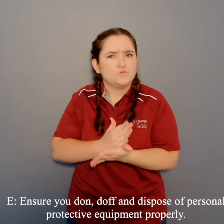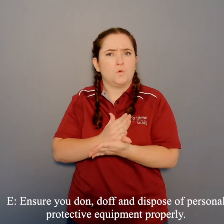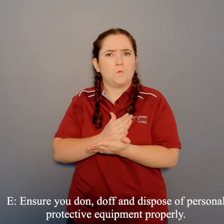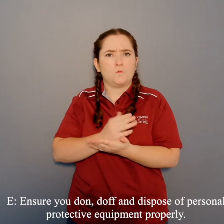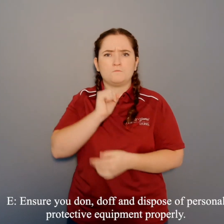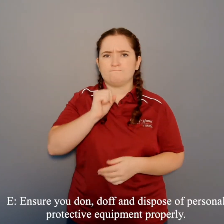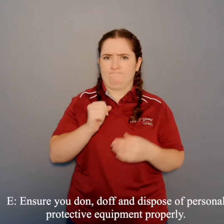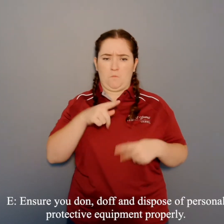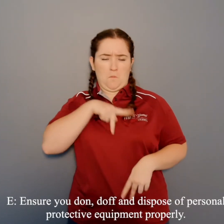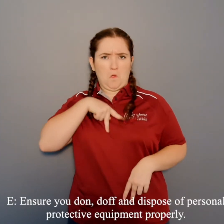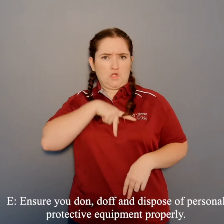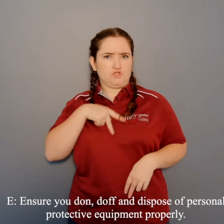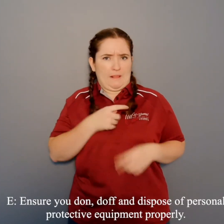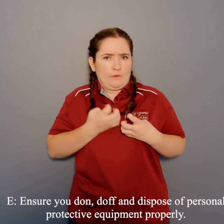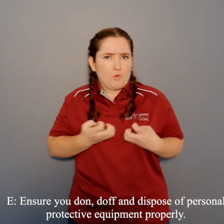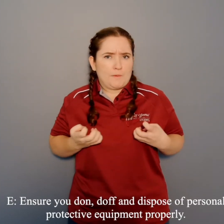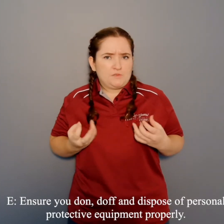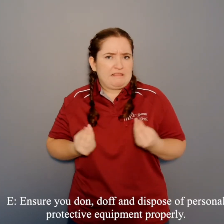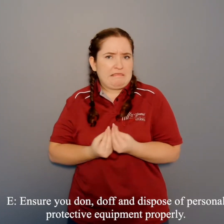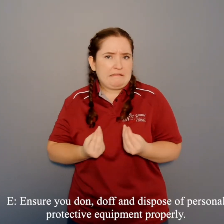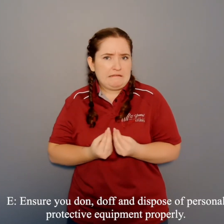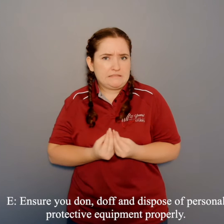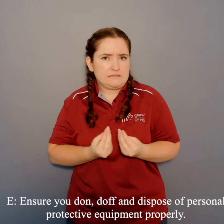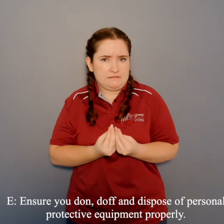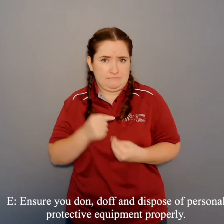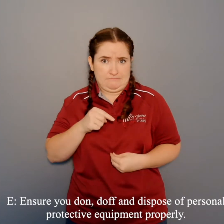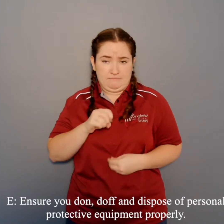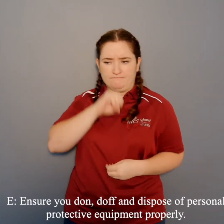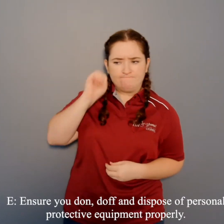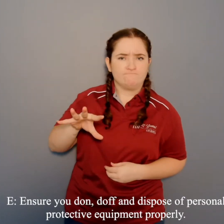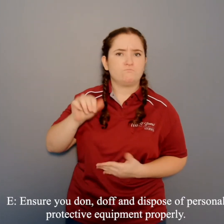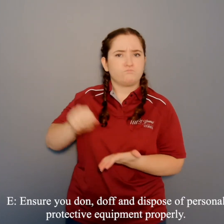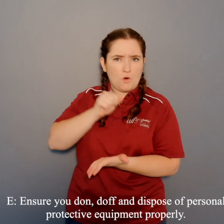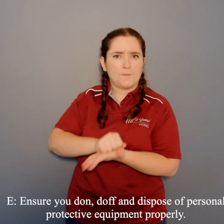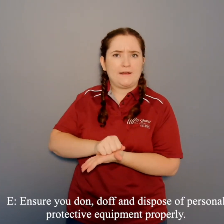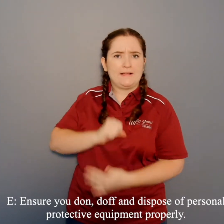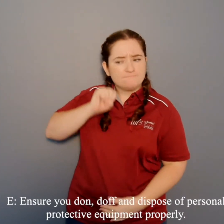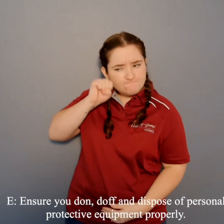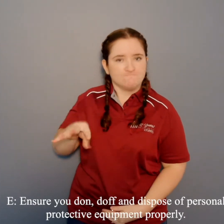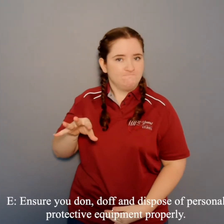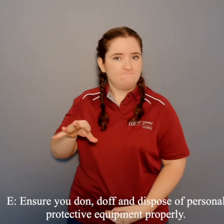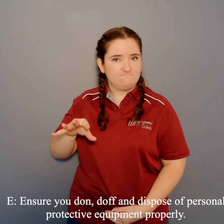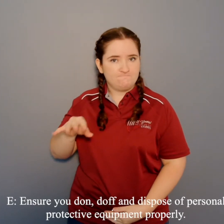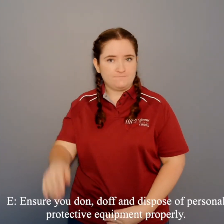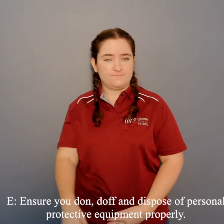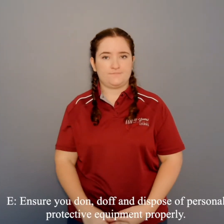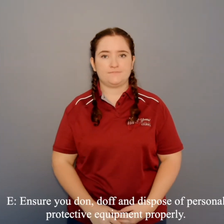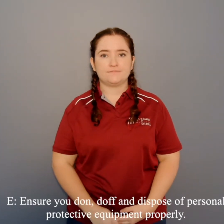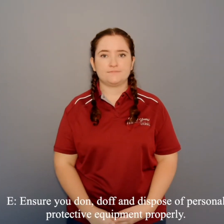E. Ensure you don, doff and dispose of personal protective